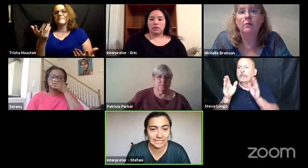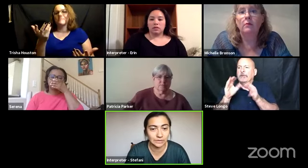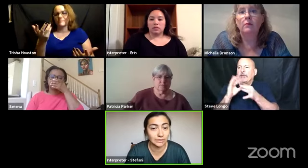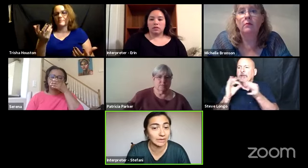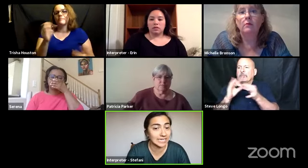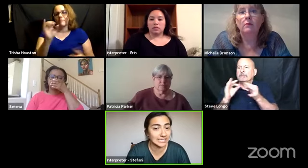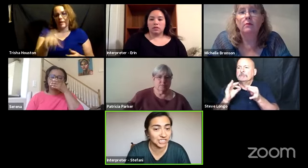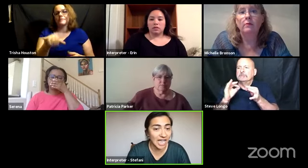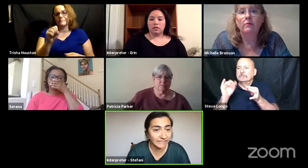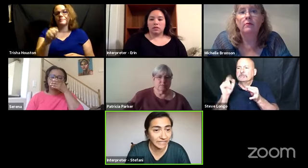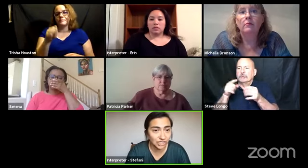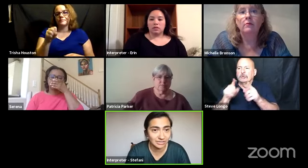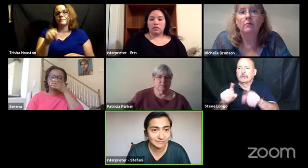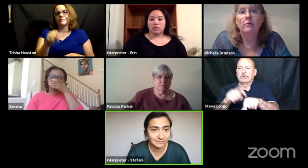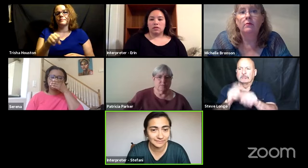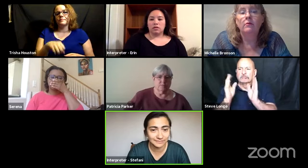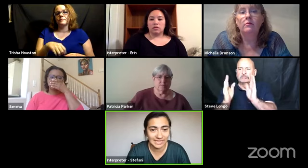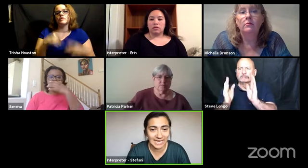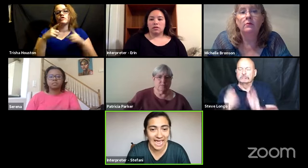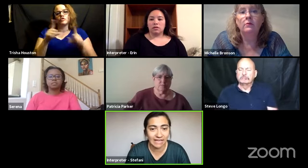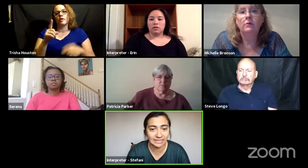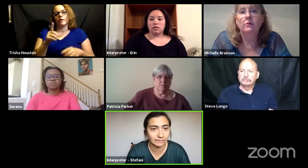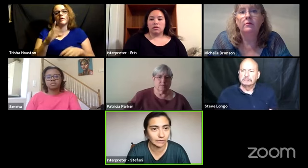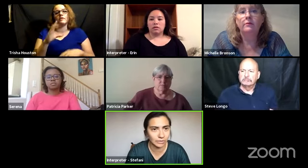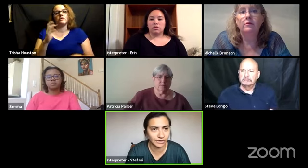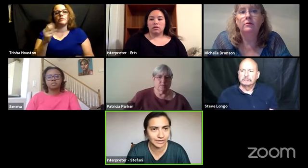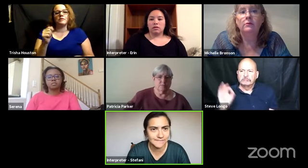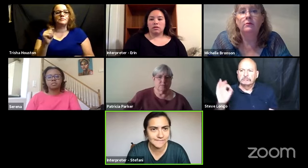to utilize the chat feature and have a need for a moderator.